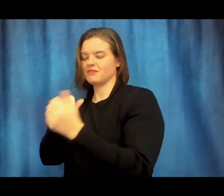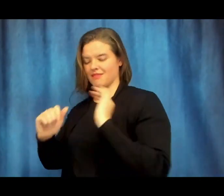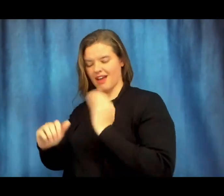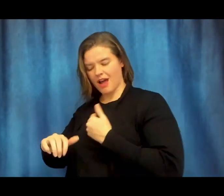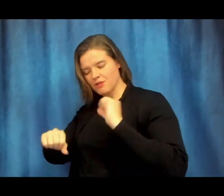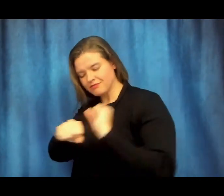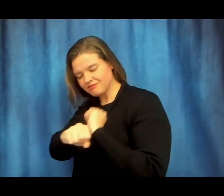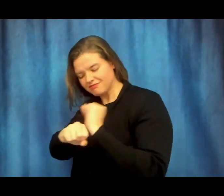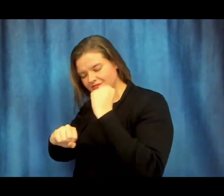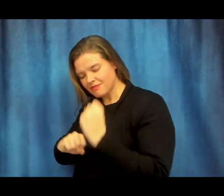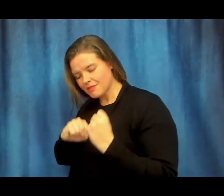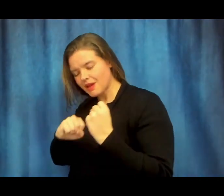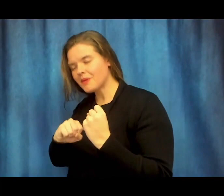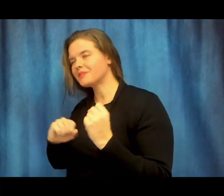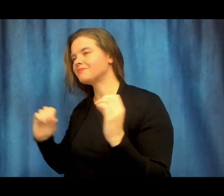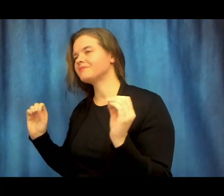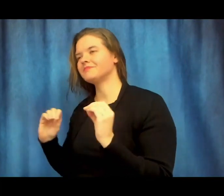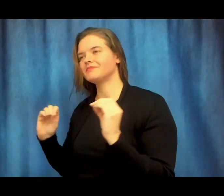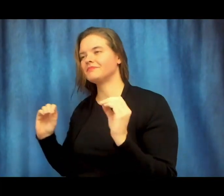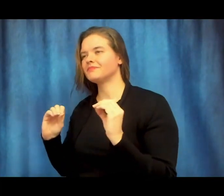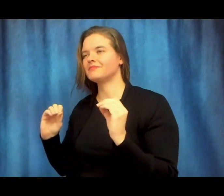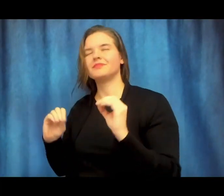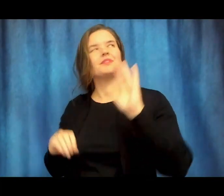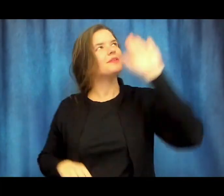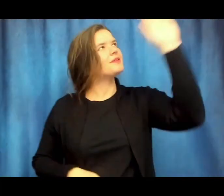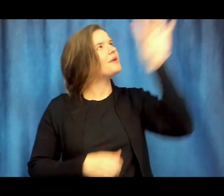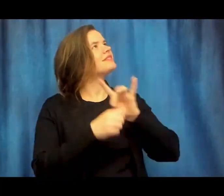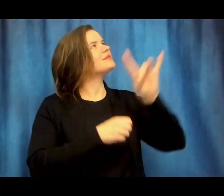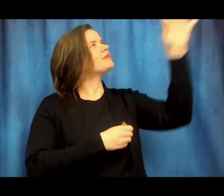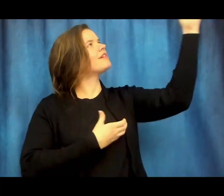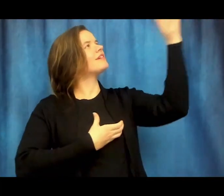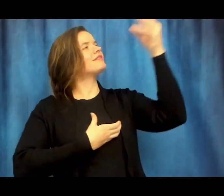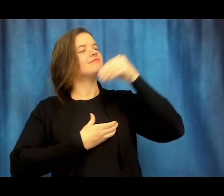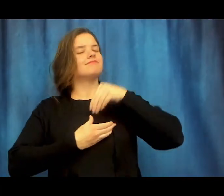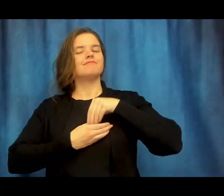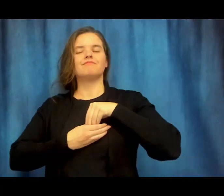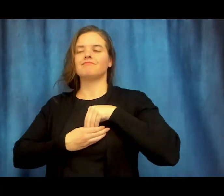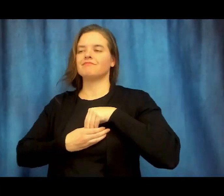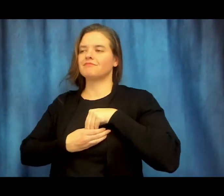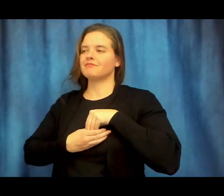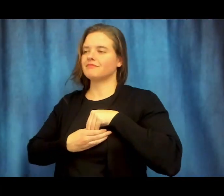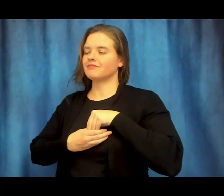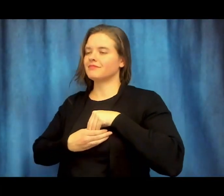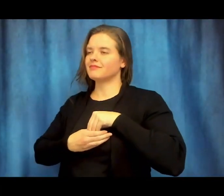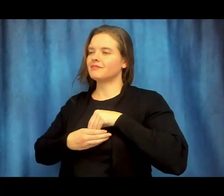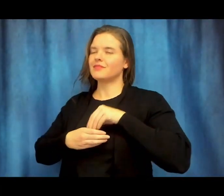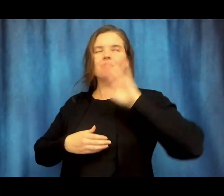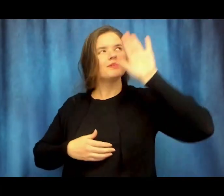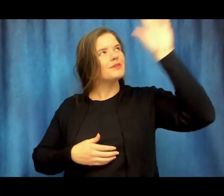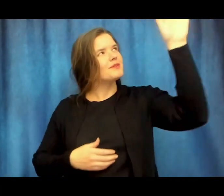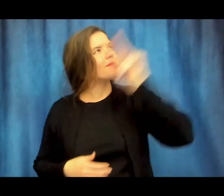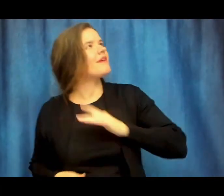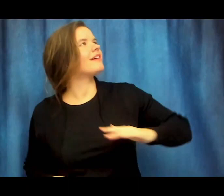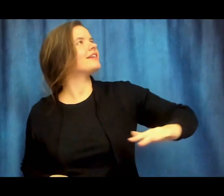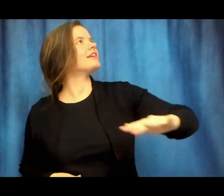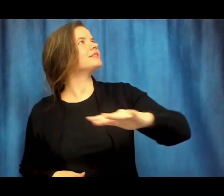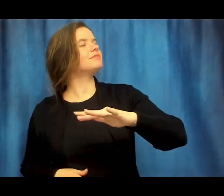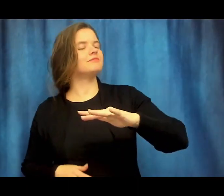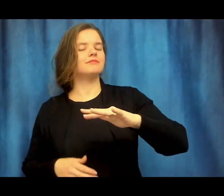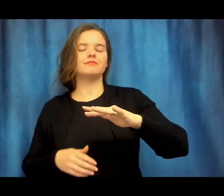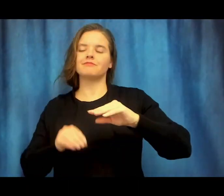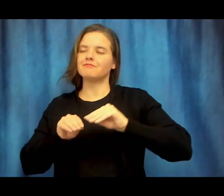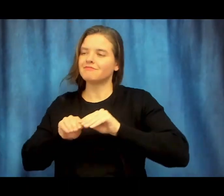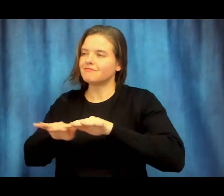might, nor by power, but by your Spirit from above, so that your kingdom